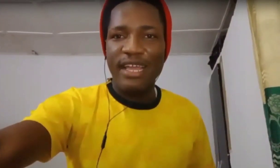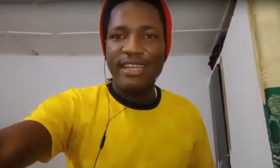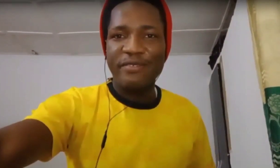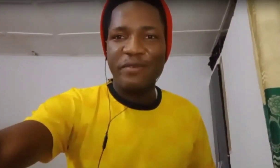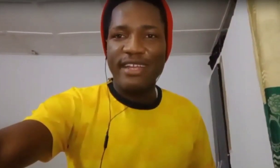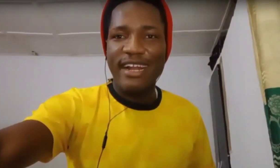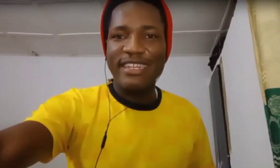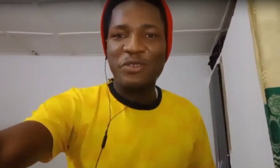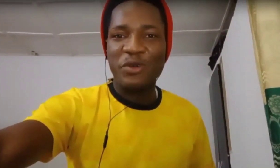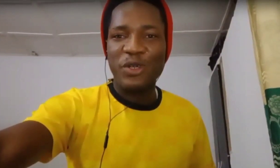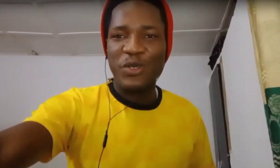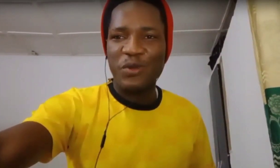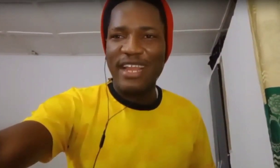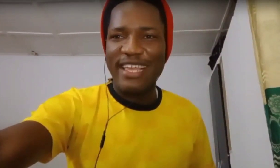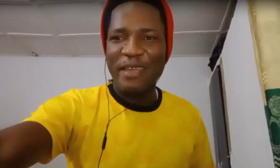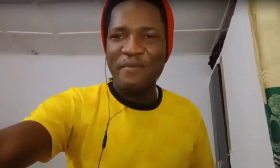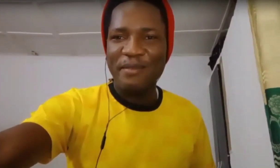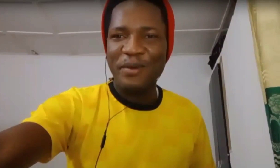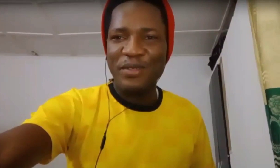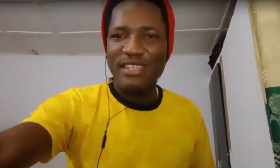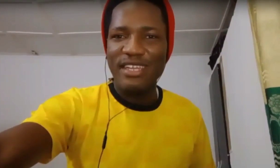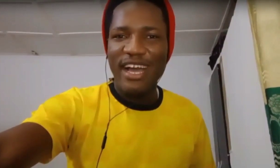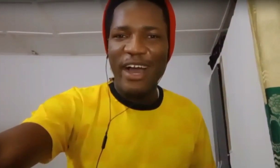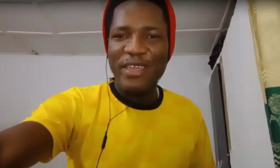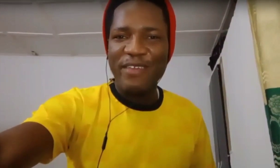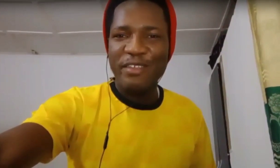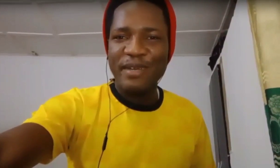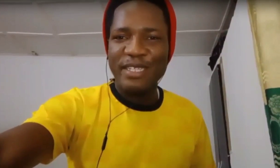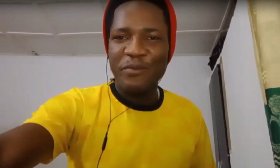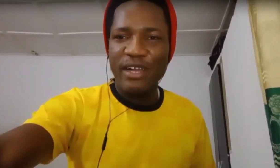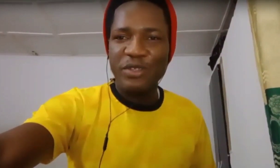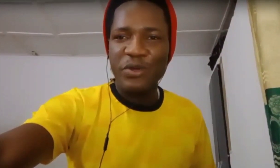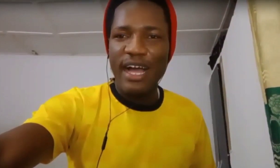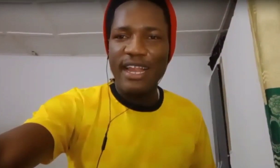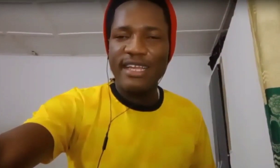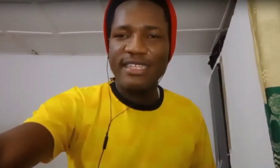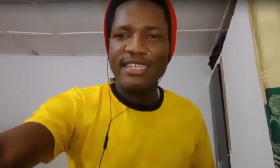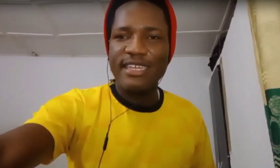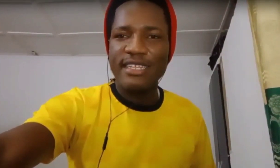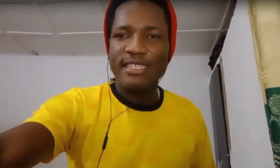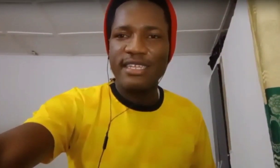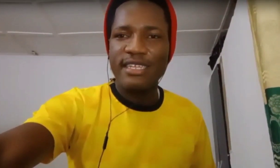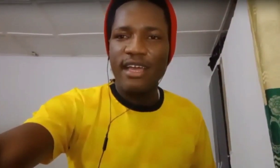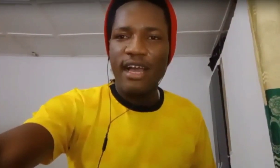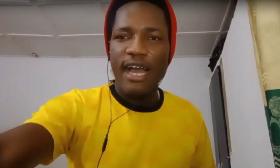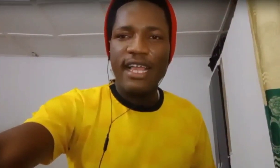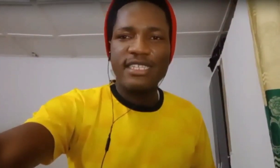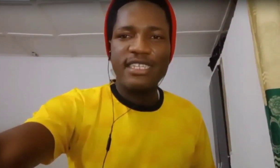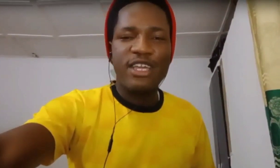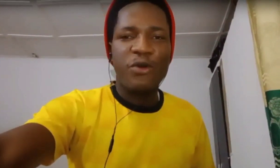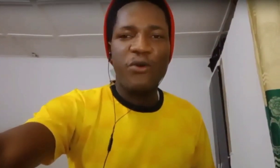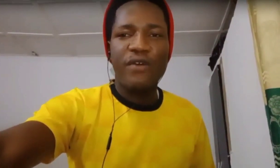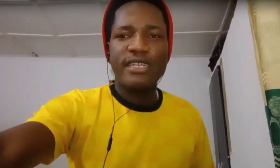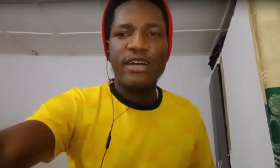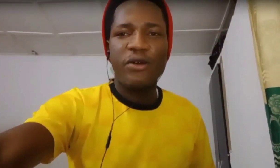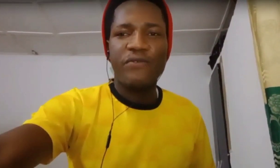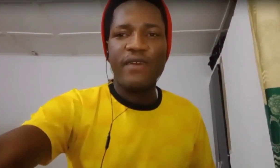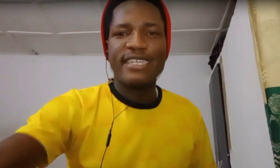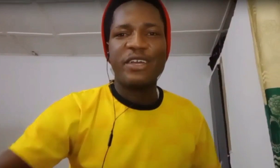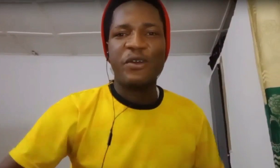introduction when I came in, but I'll give this person one. So Alex is a co-founder of ISN Community. He is a